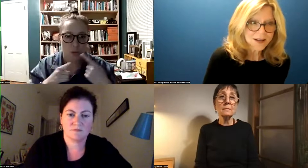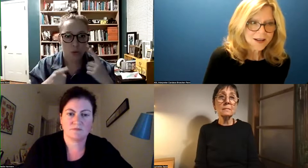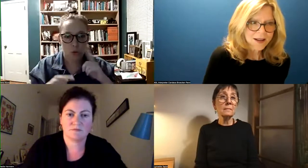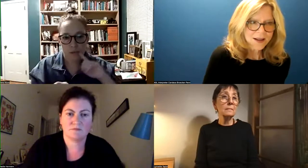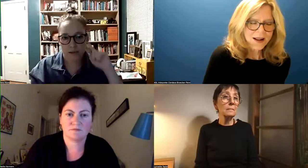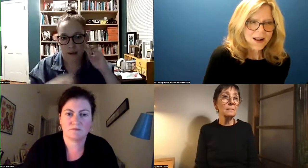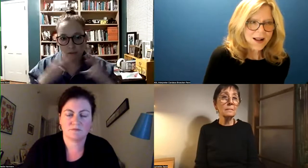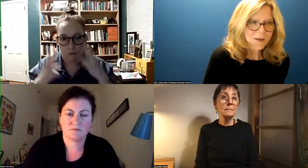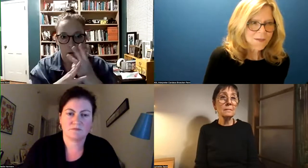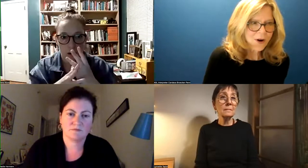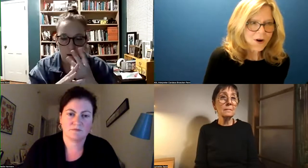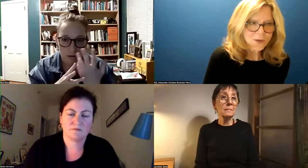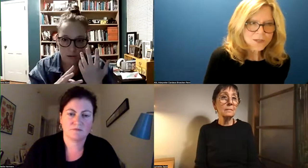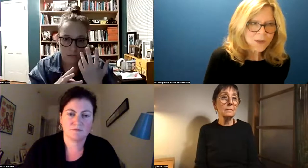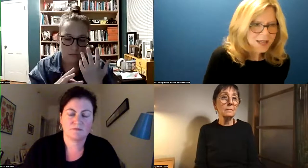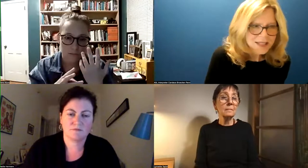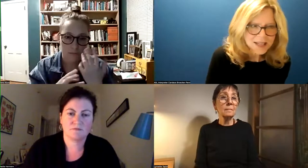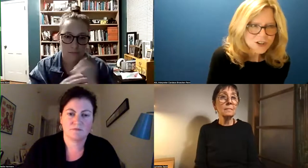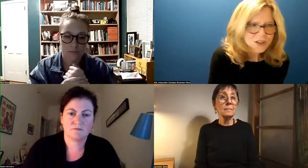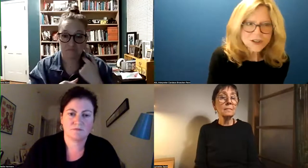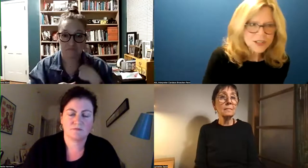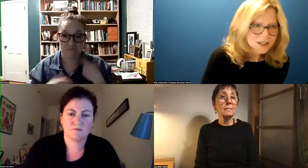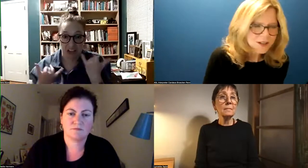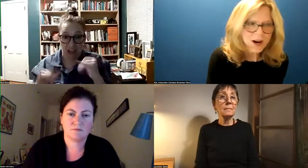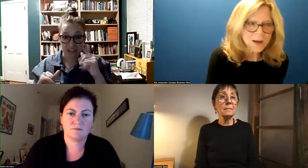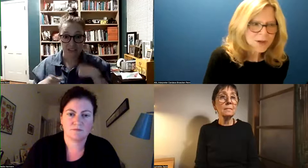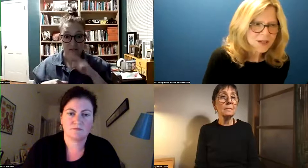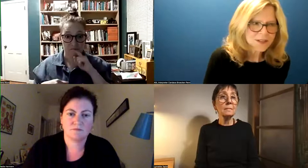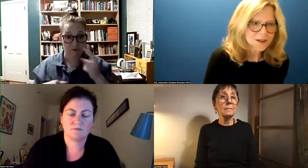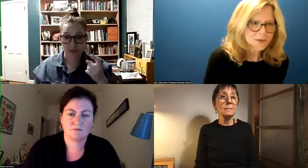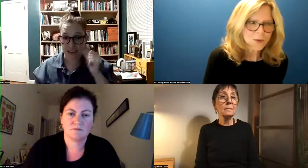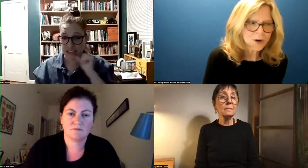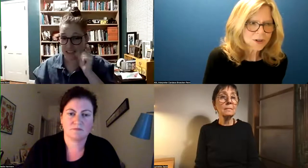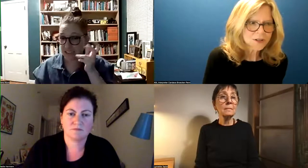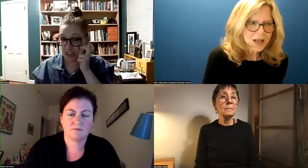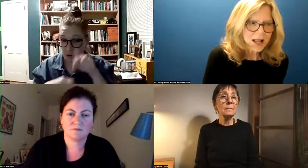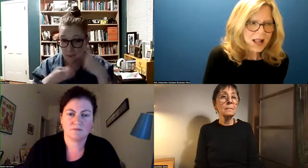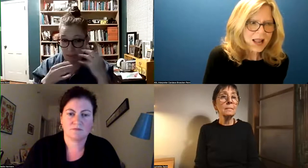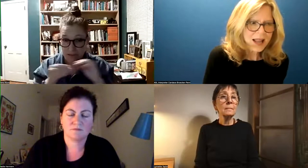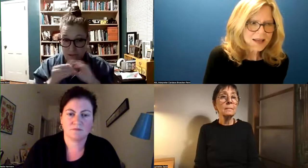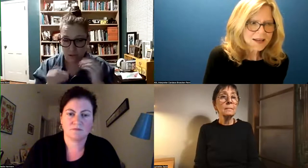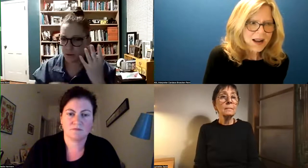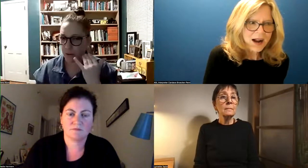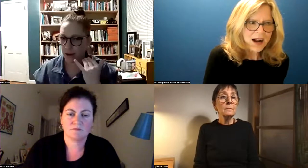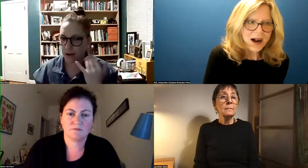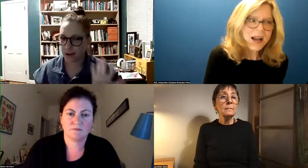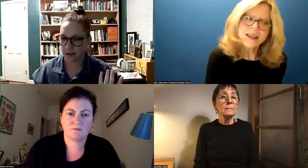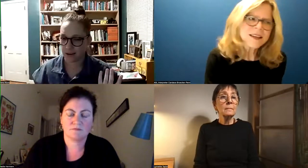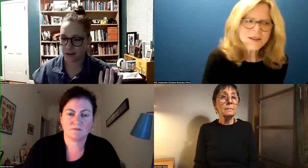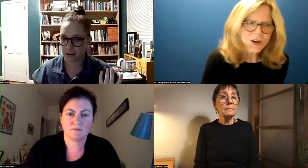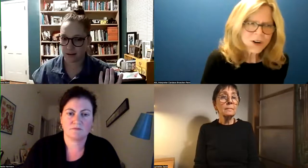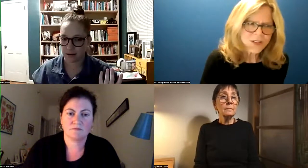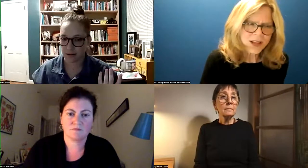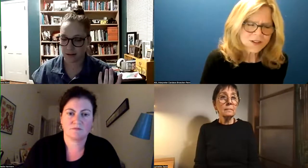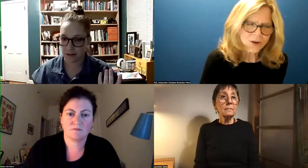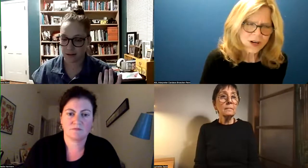right? I'm always paying attention to things that are happening in the deaf world. And I had